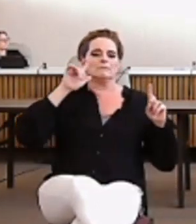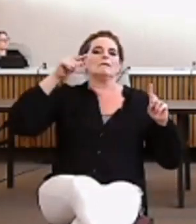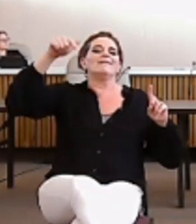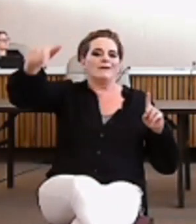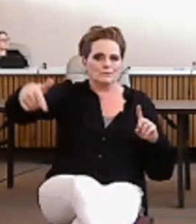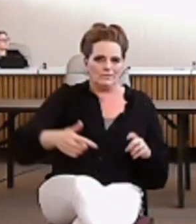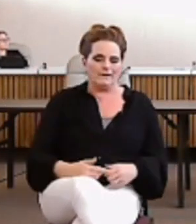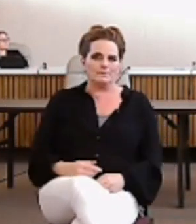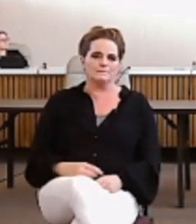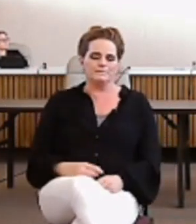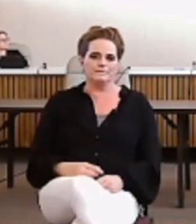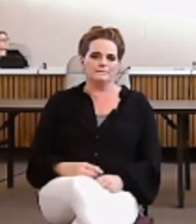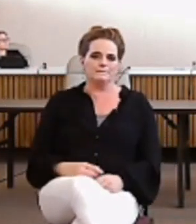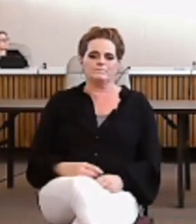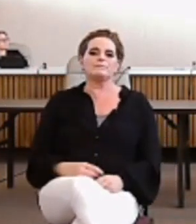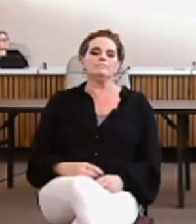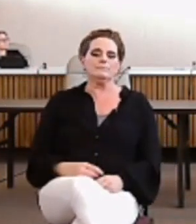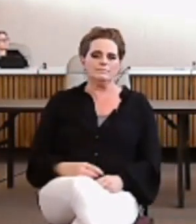sir.